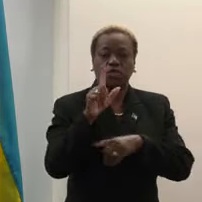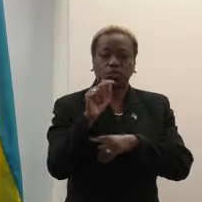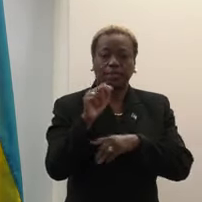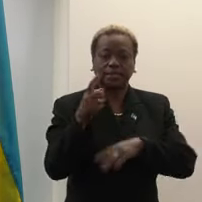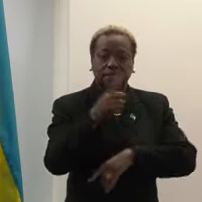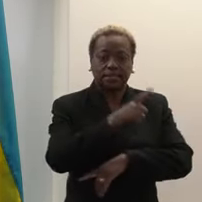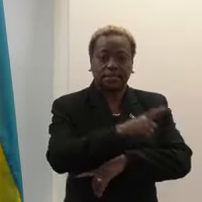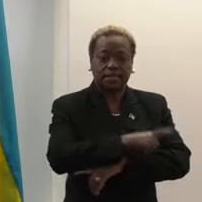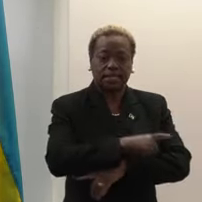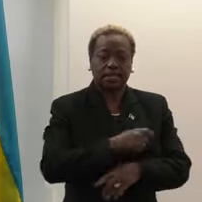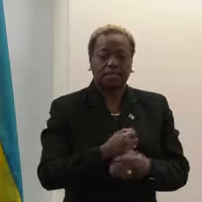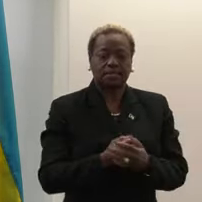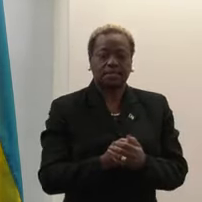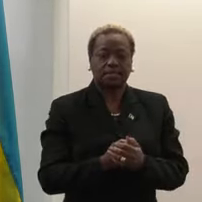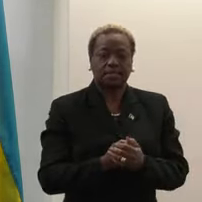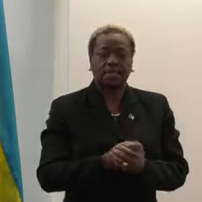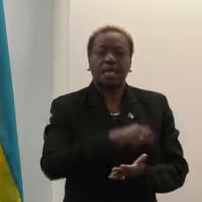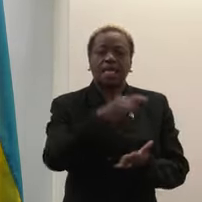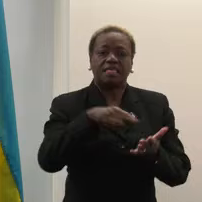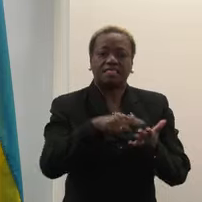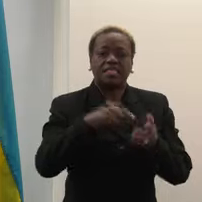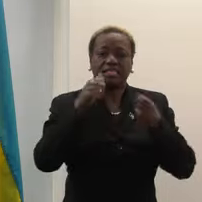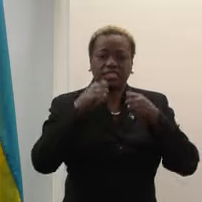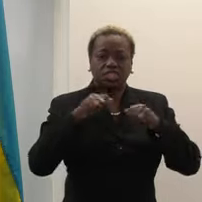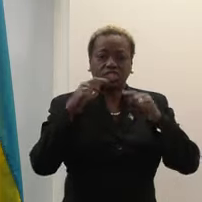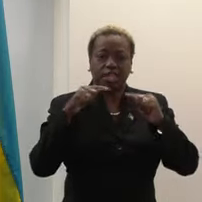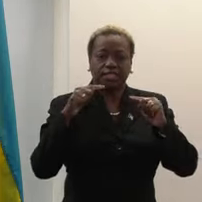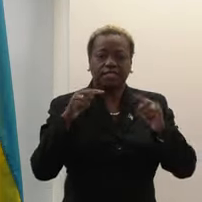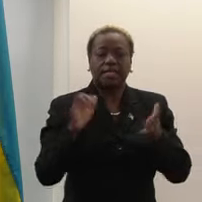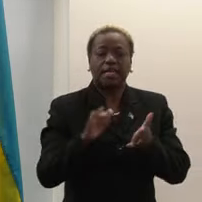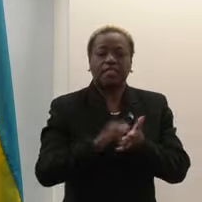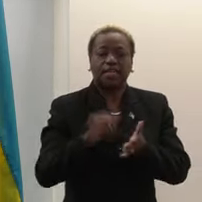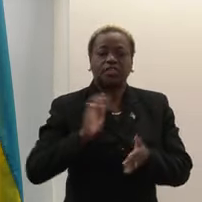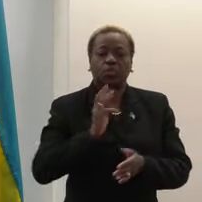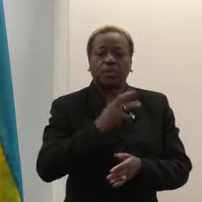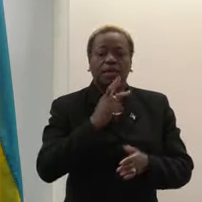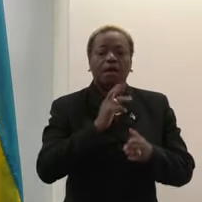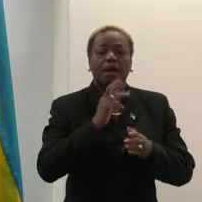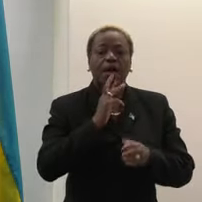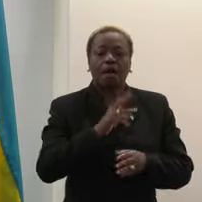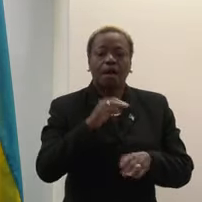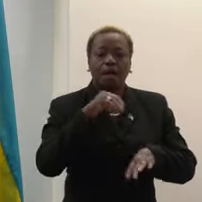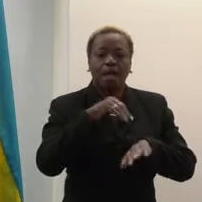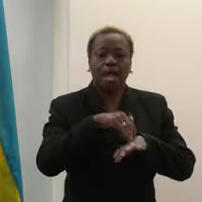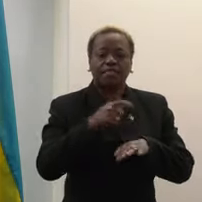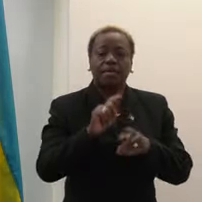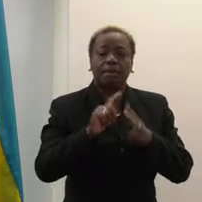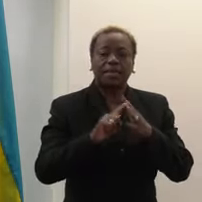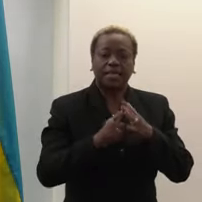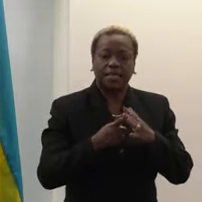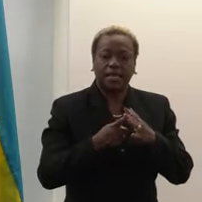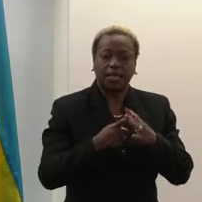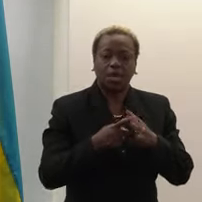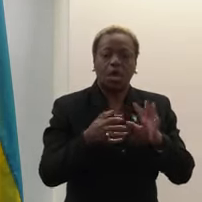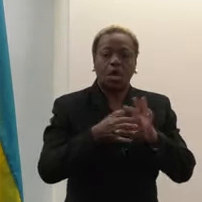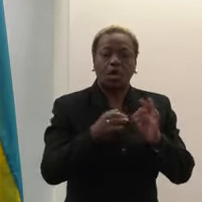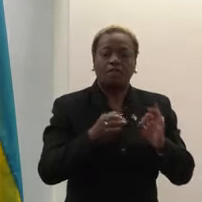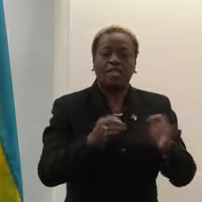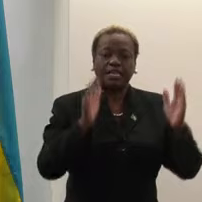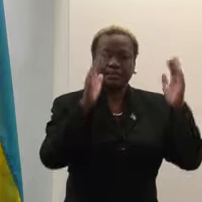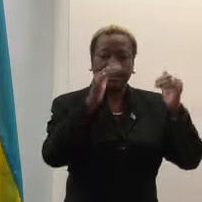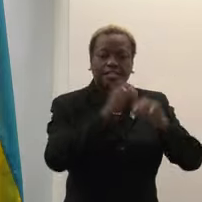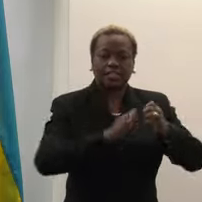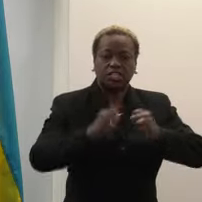days. And this suggests that we are at the beginning of an expected